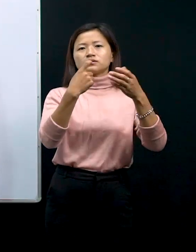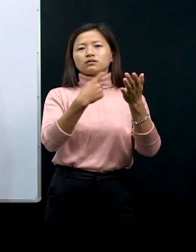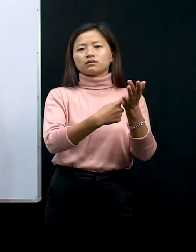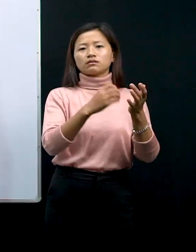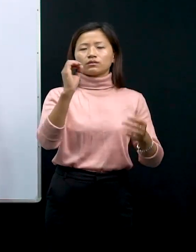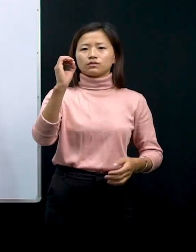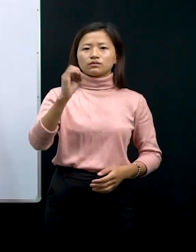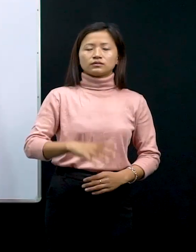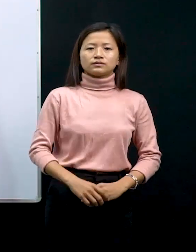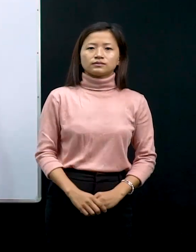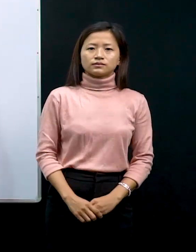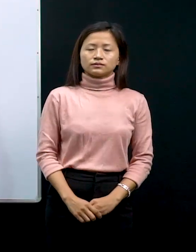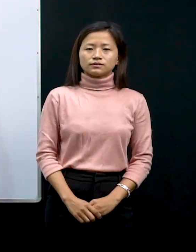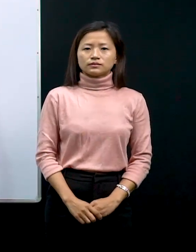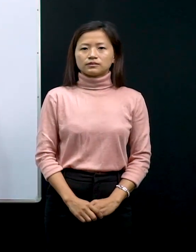PRO.